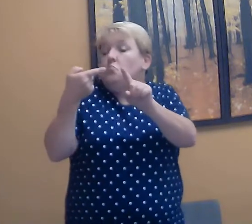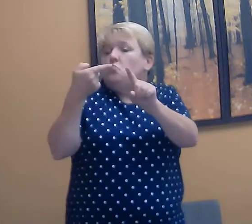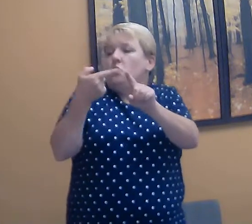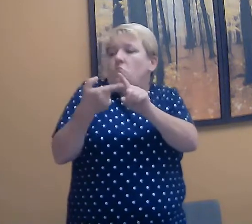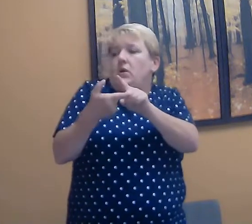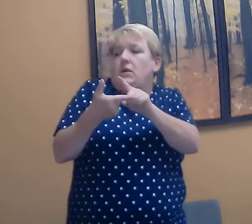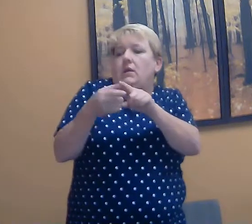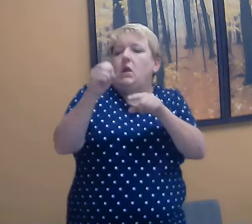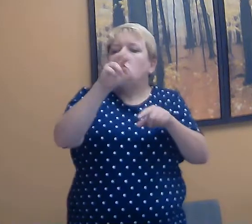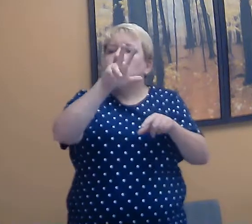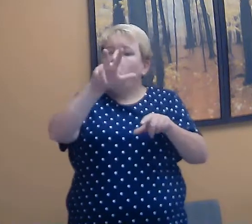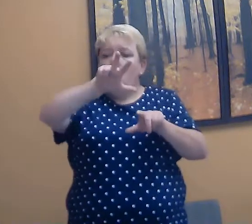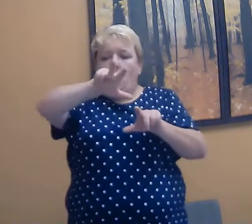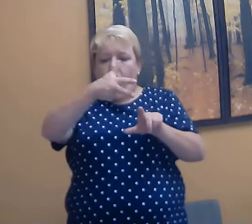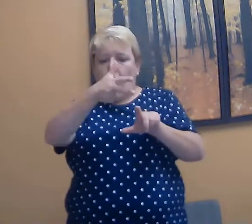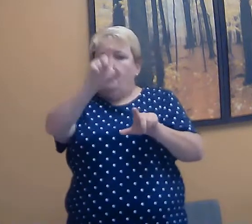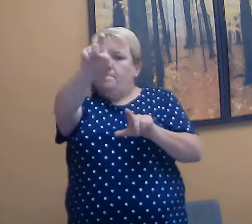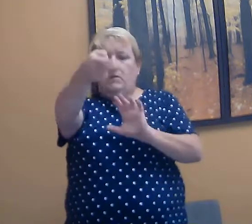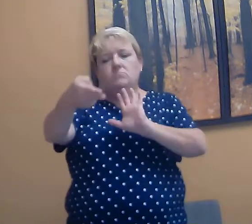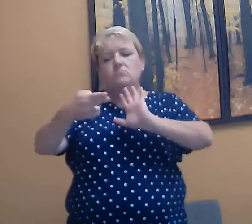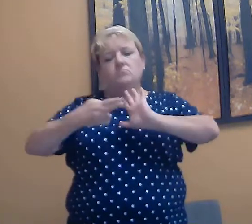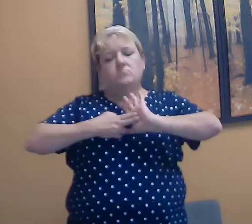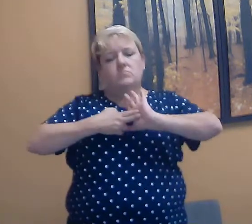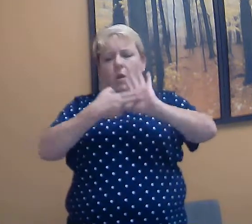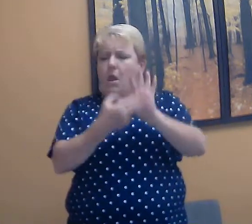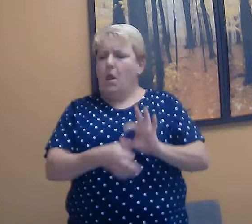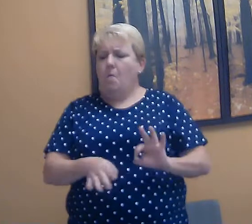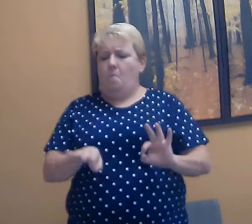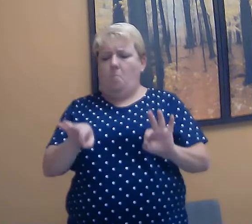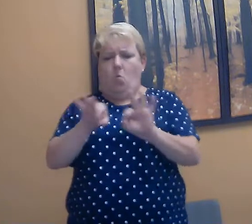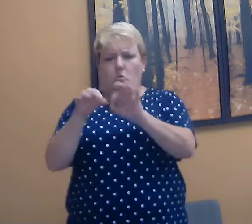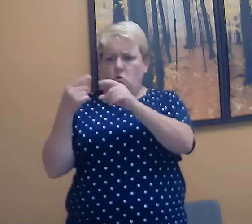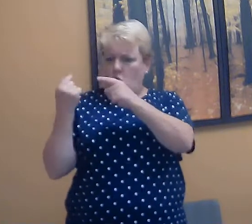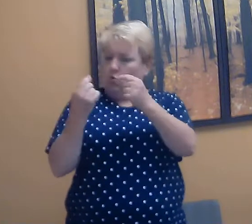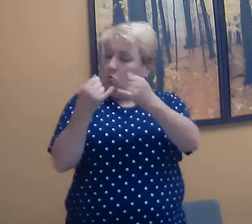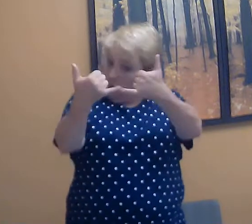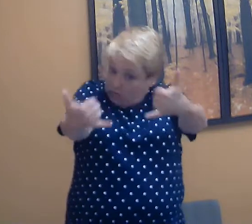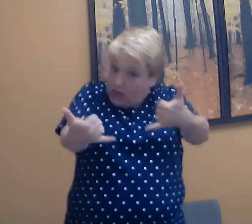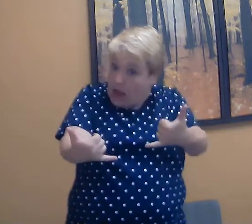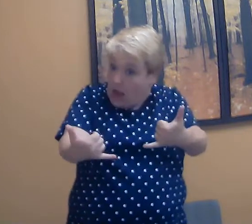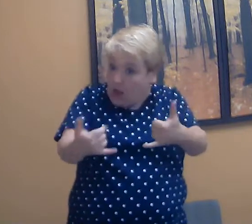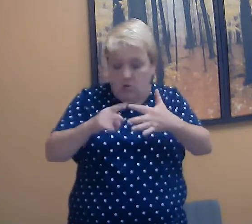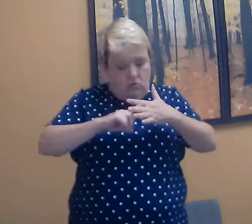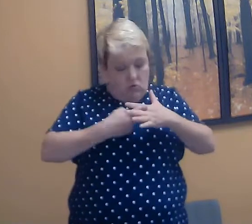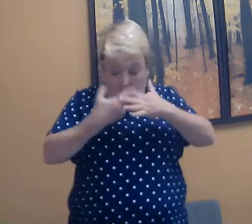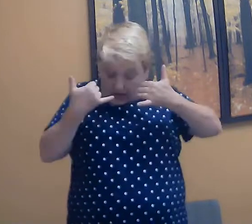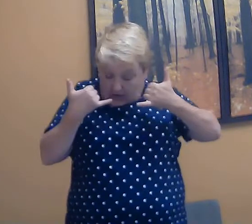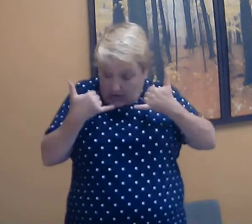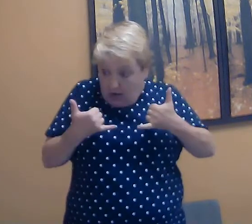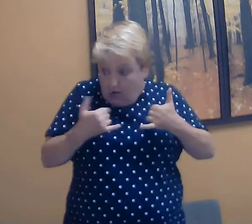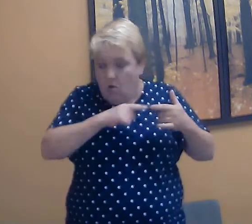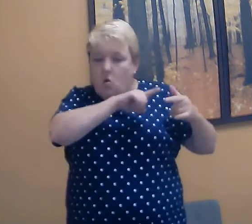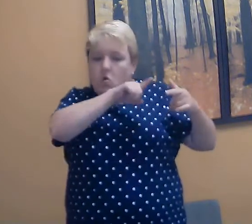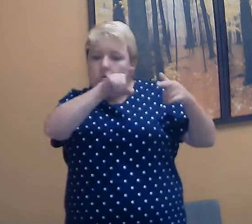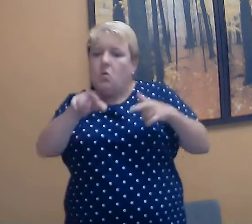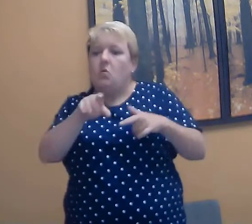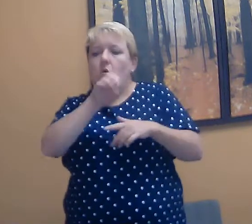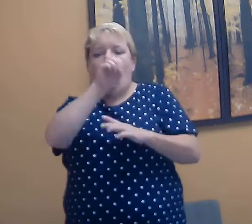presidential election, and it's important that you take action now. Start today by going to the Ohio Secretary of State